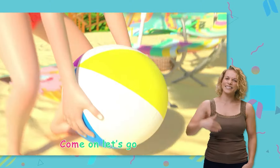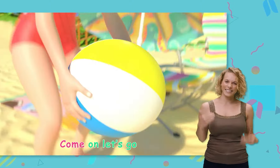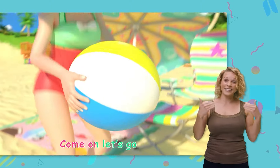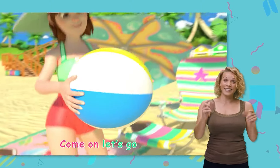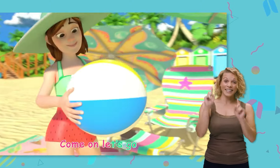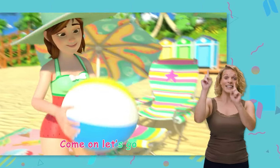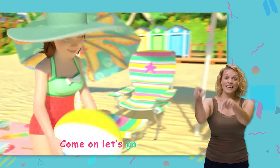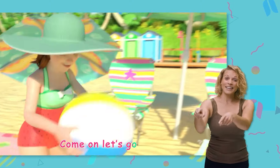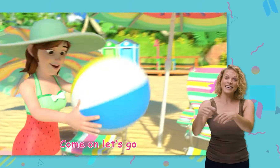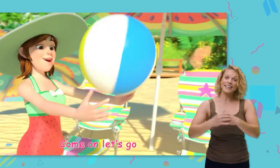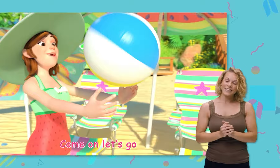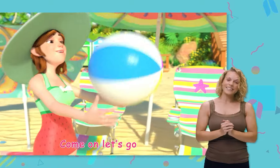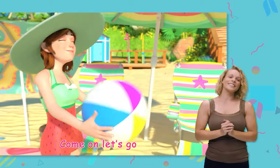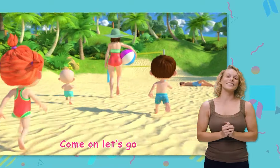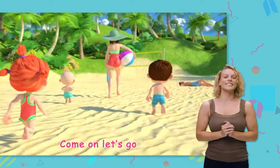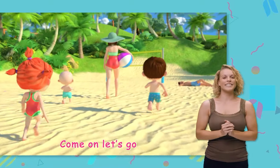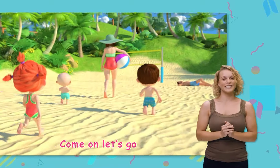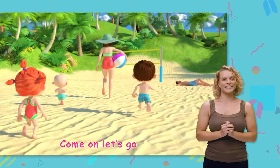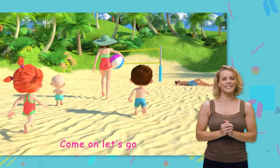beach. Come on, let's go.